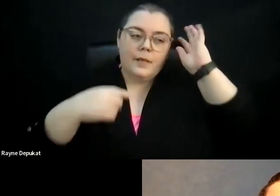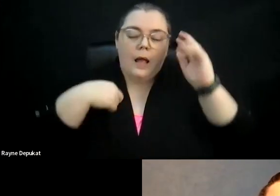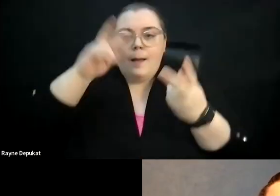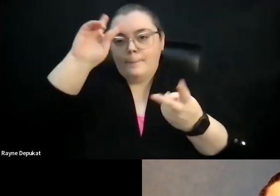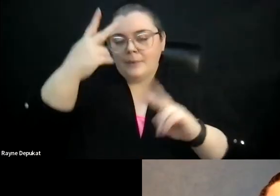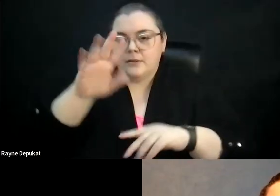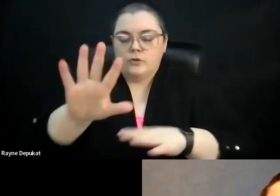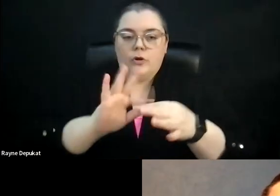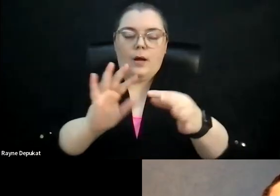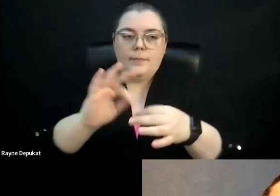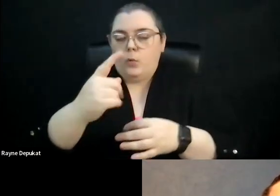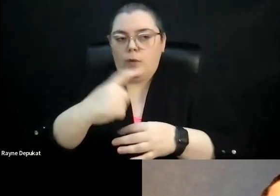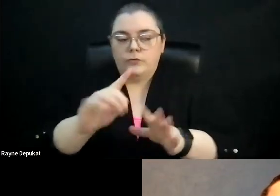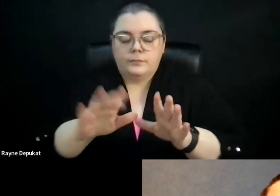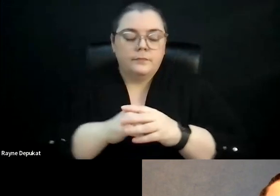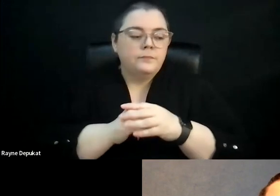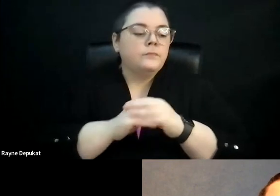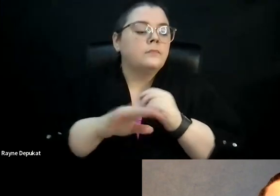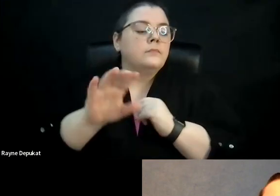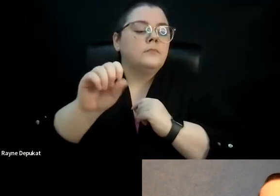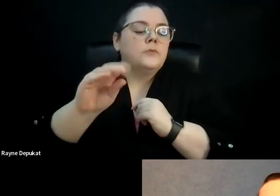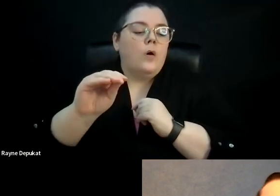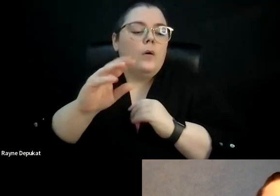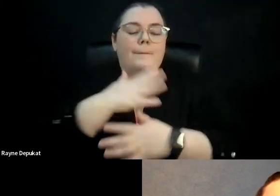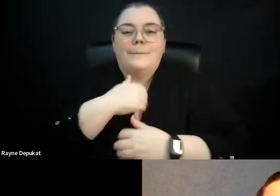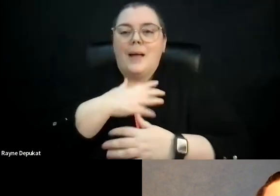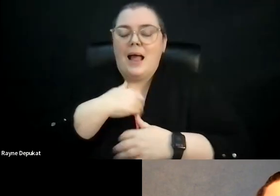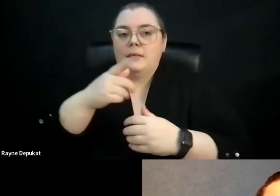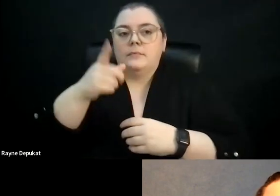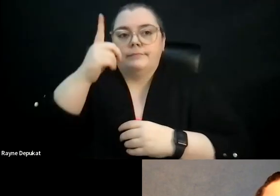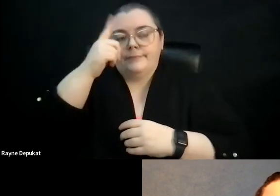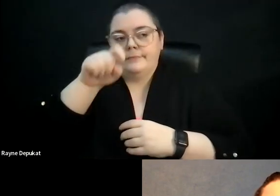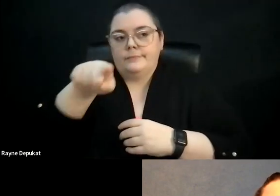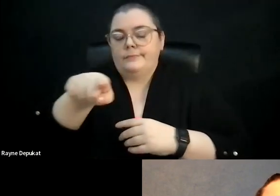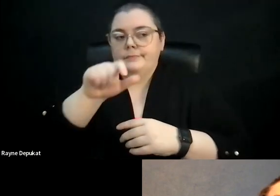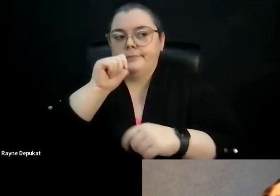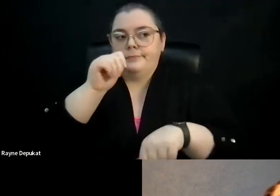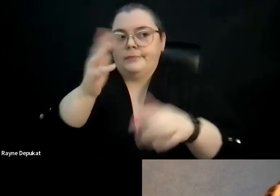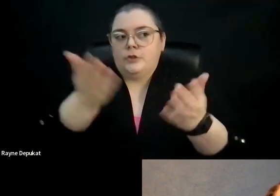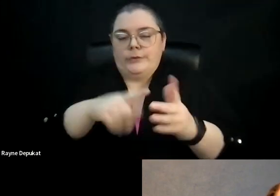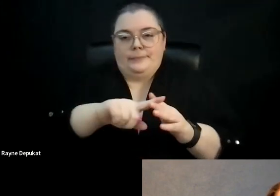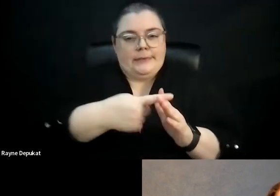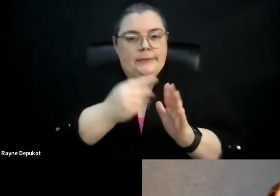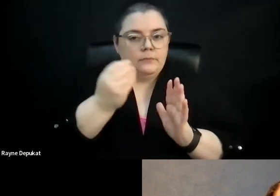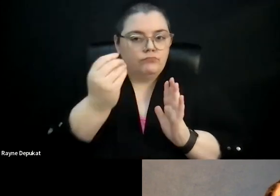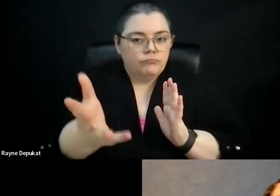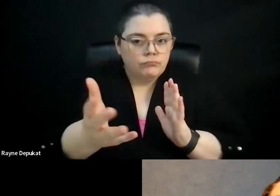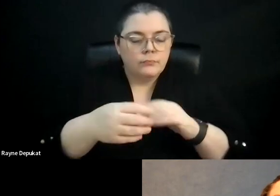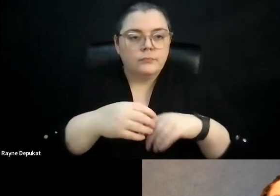Rain saying, thank you for clarifying. I misunderstood your comment and your question, sorry. So Mike, I don't think you